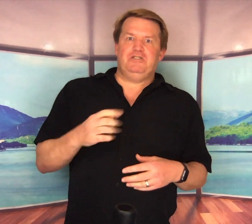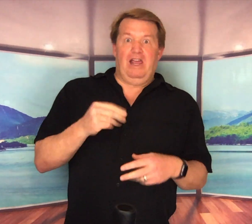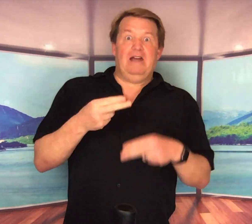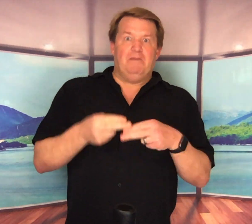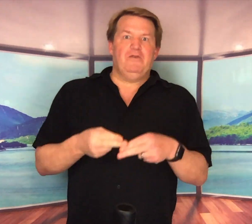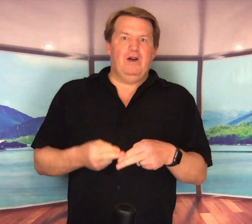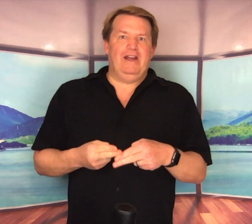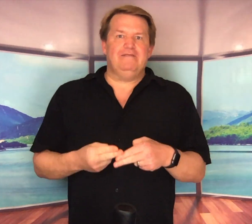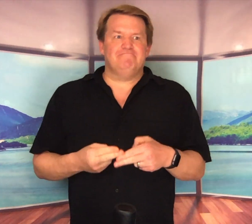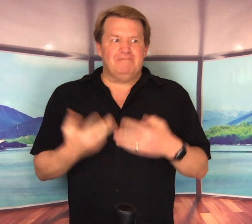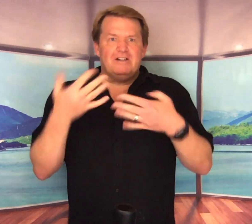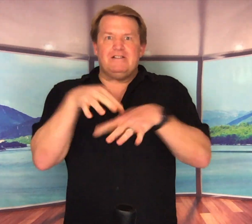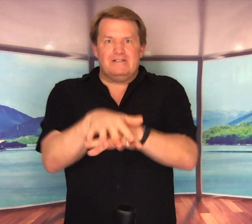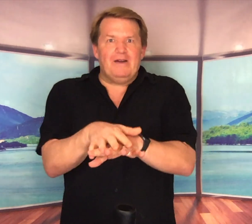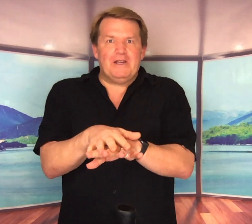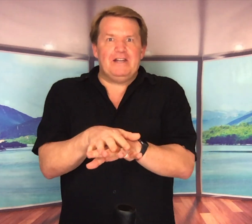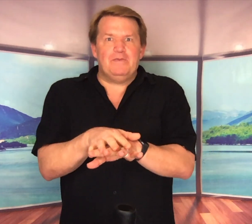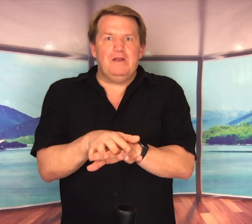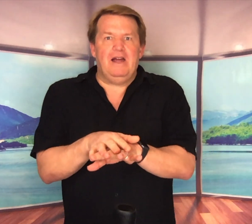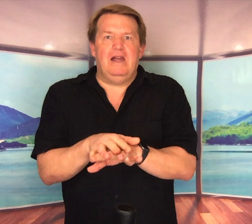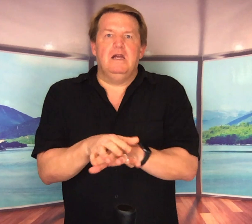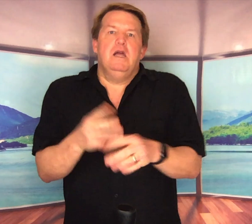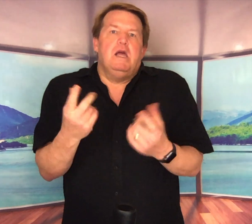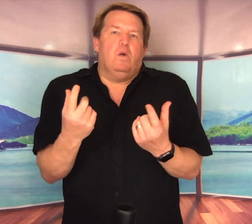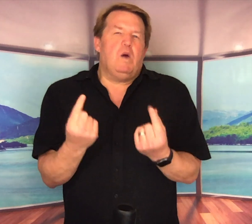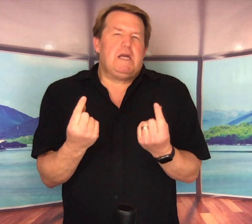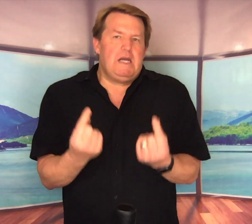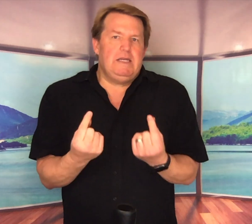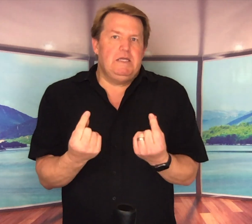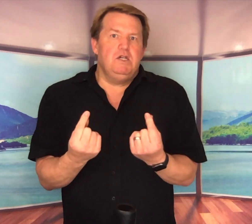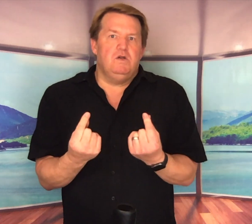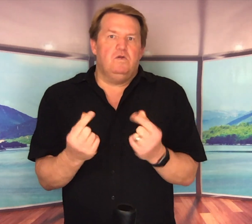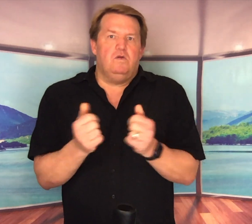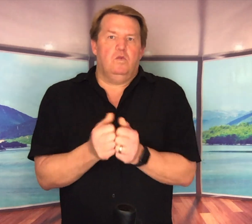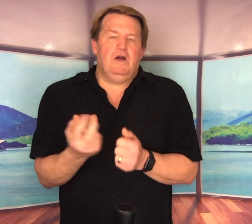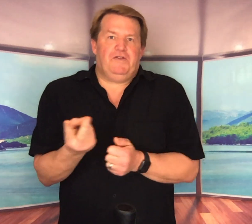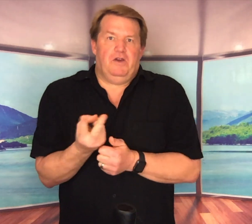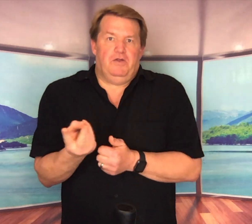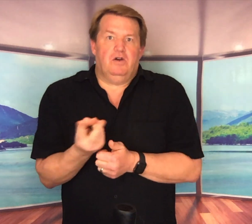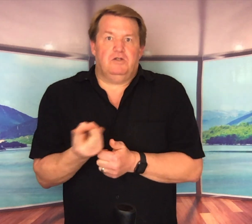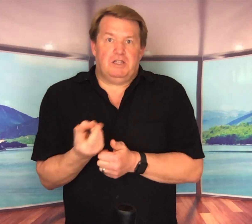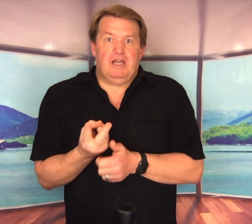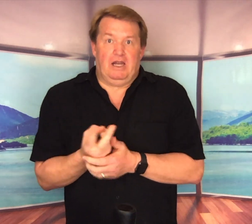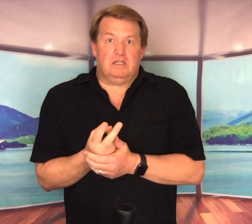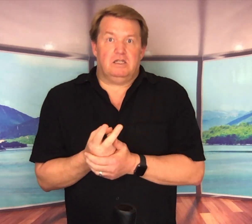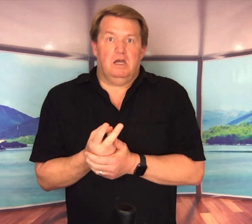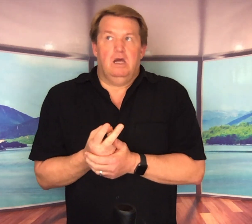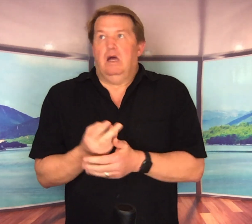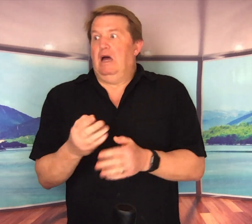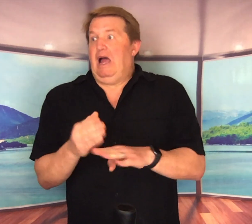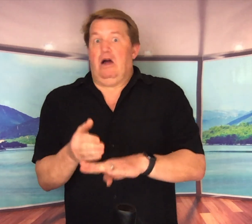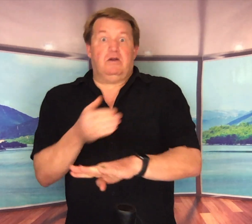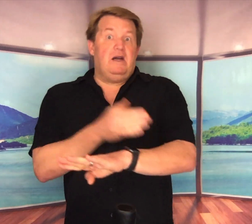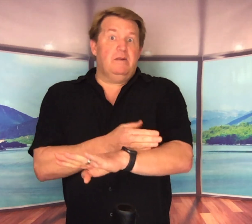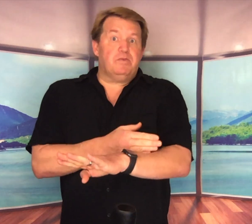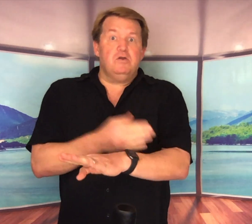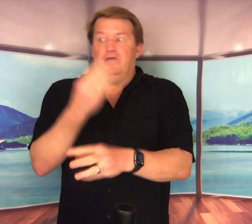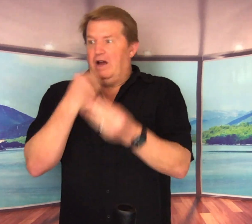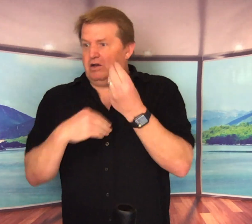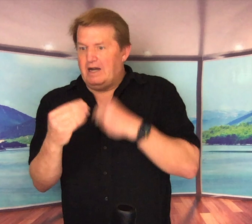and my weight, they're coming into play. And what can I do with those things? How can I improve? How can I